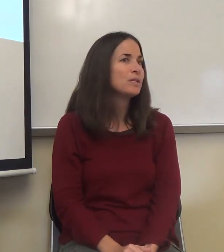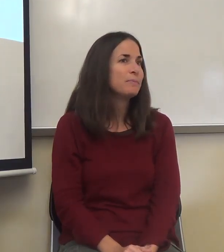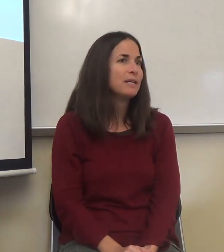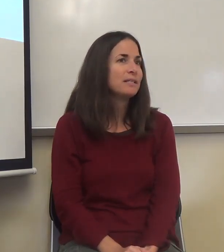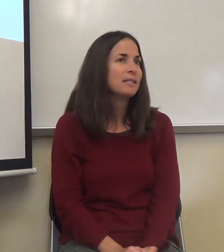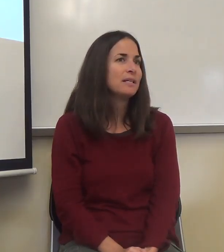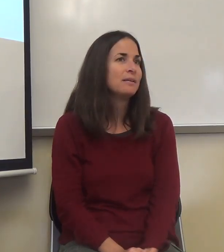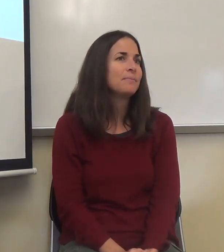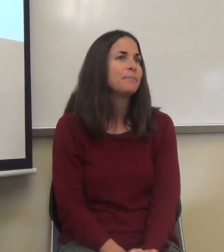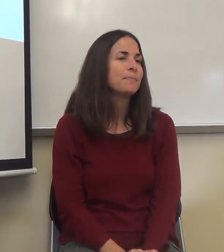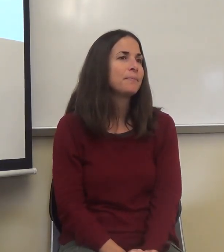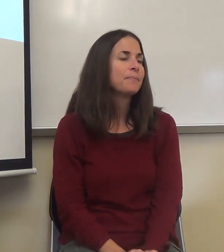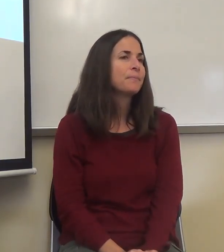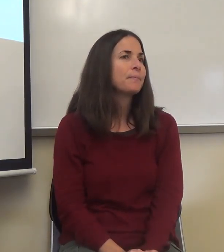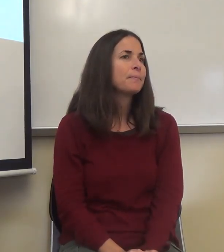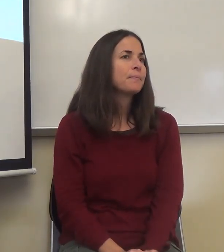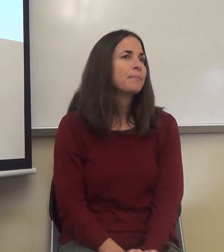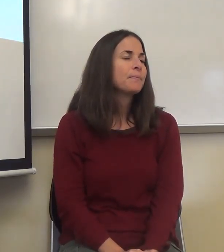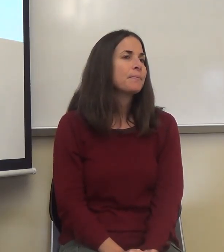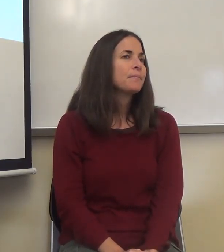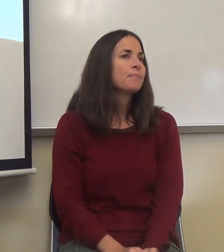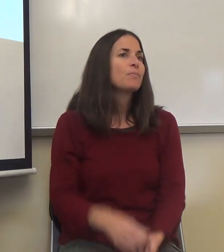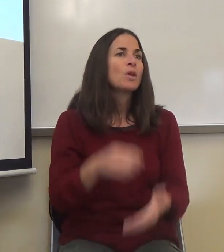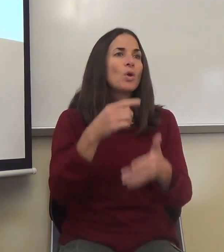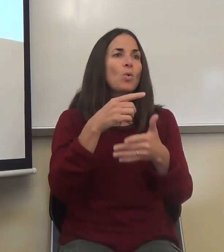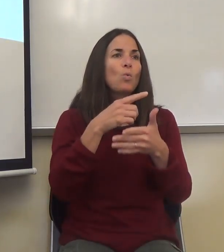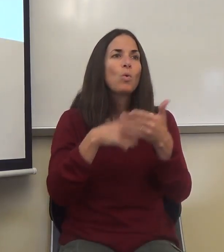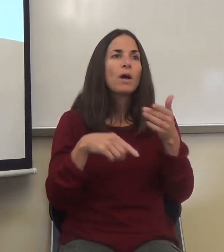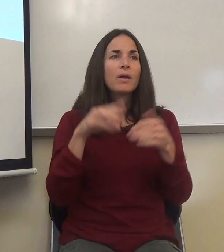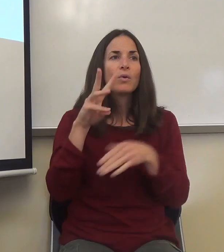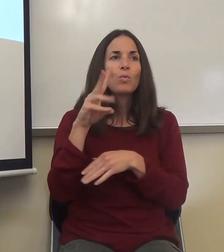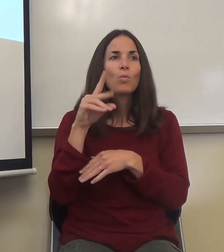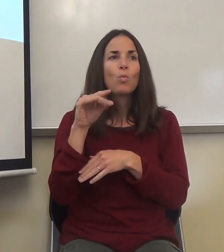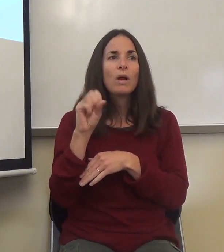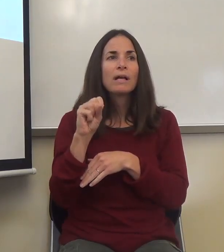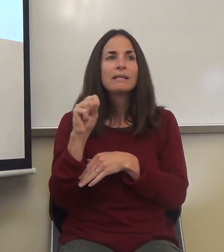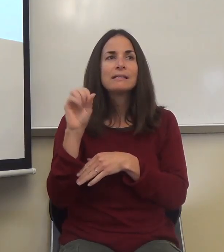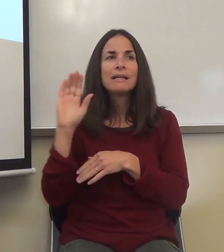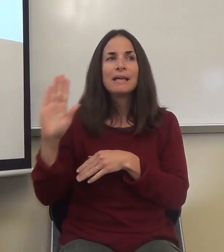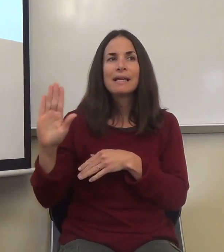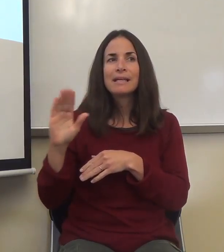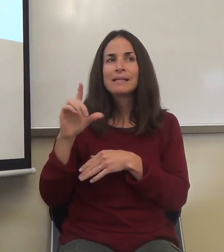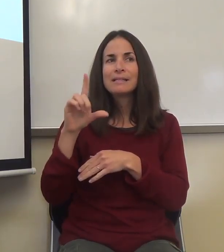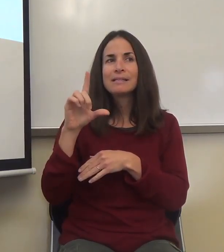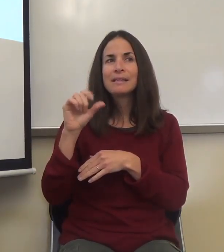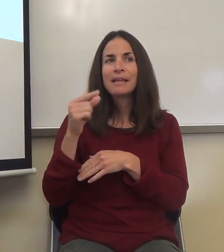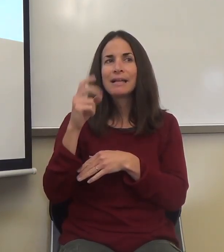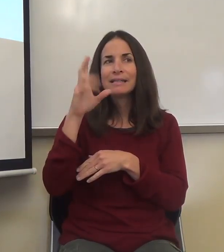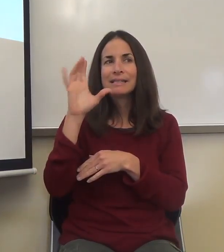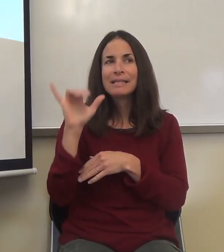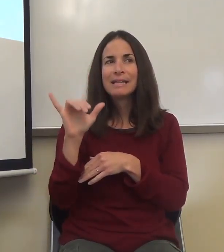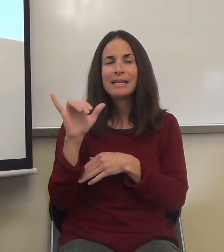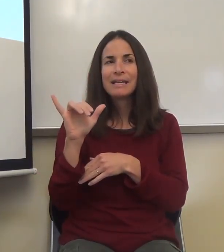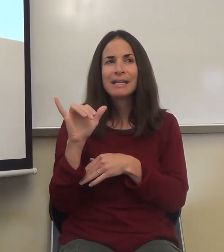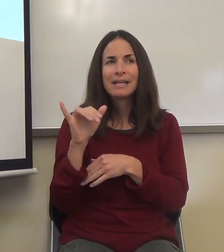Barnum. If you addressed him, you just said, hey, P.T. Okay? So what's our